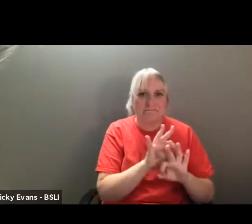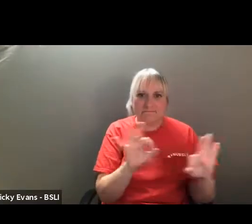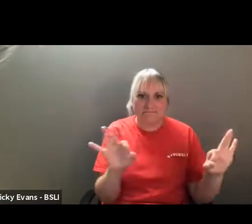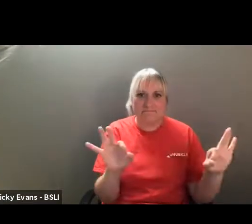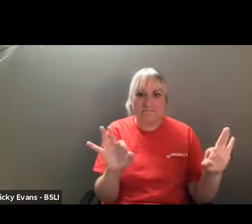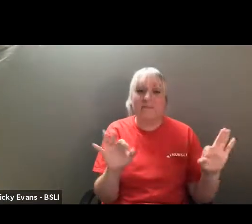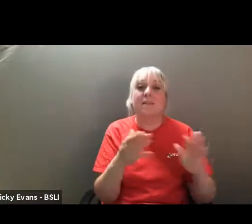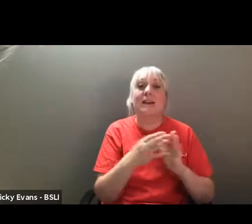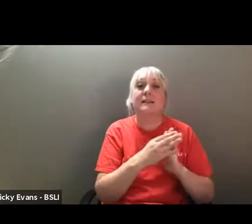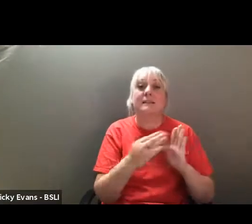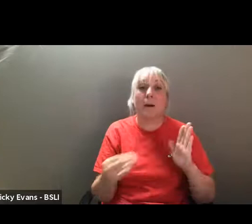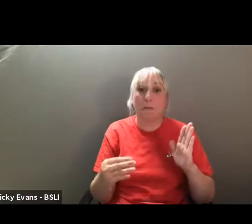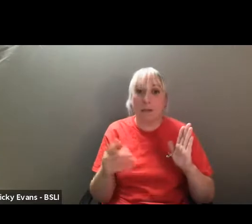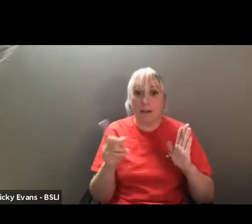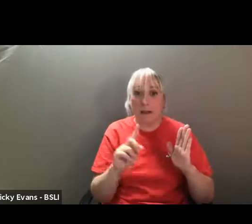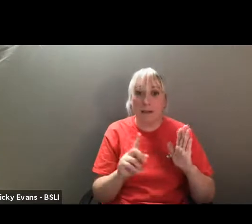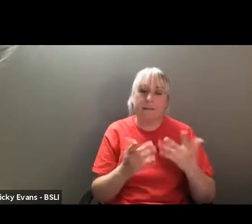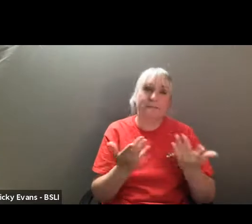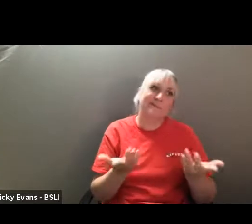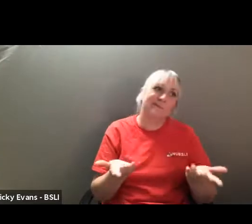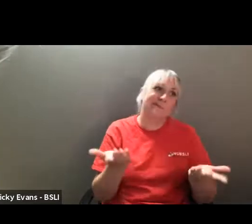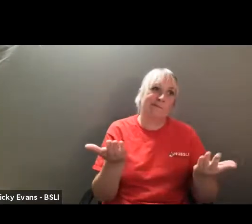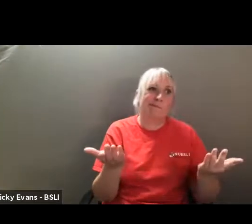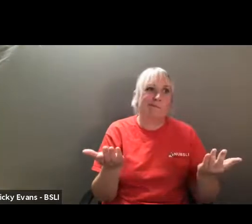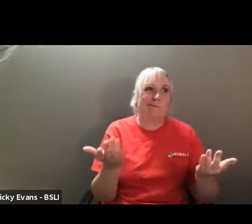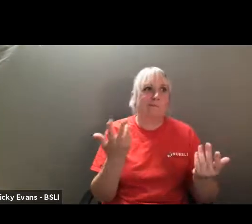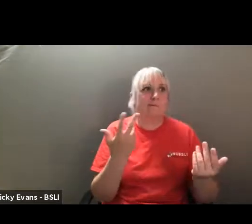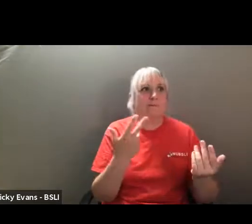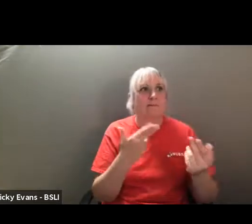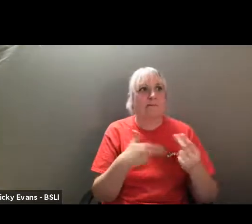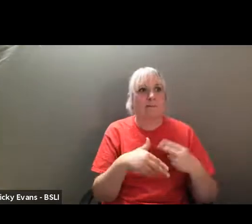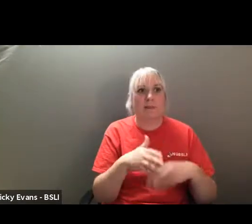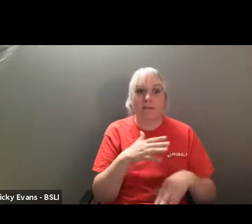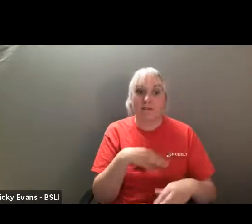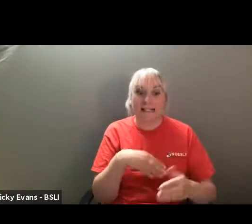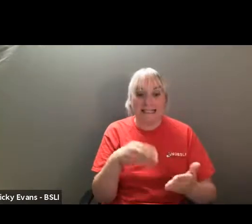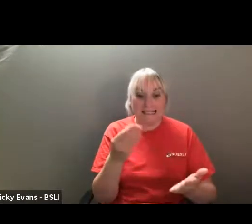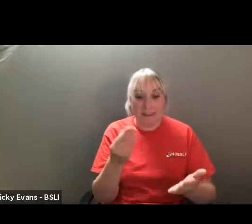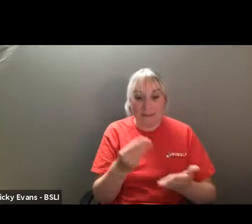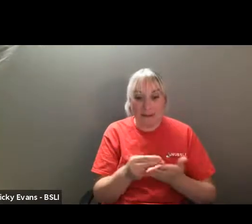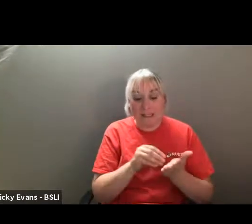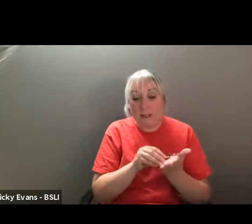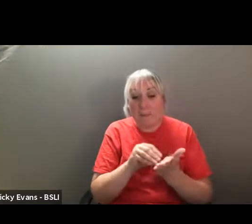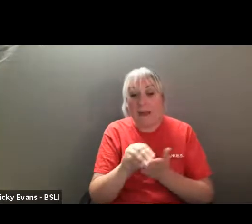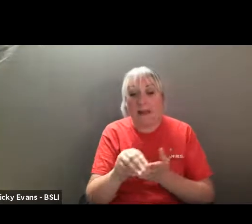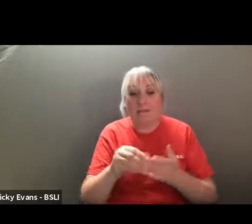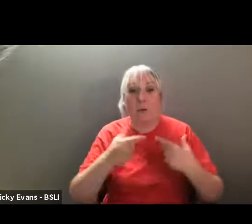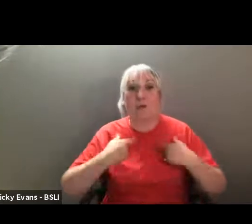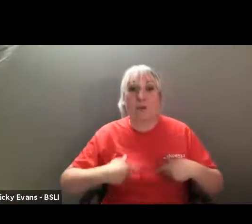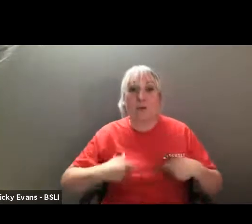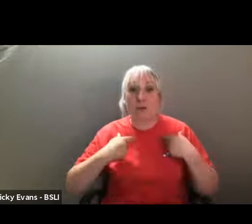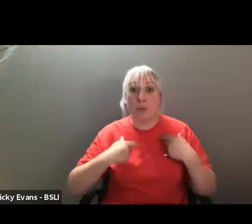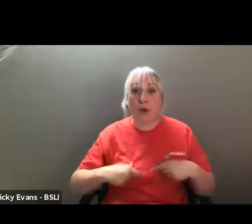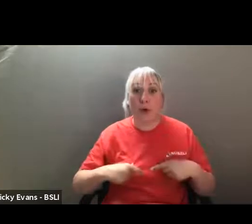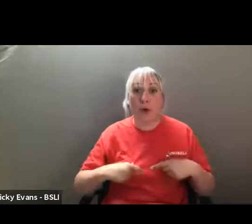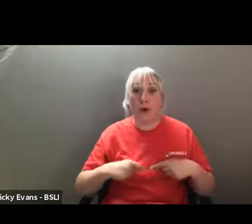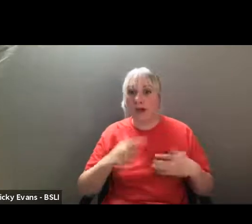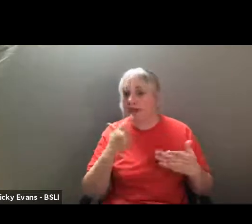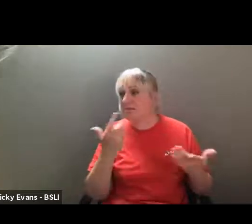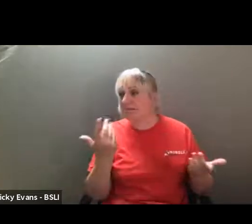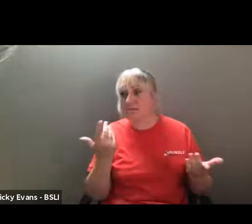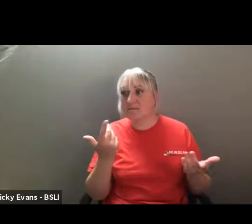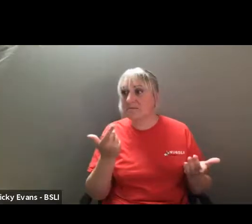things like using money or to get a social worker to help them purchase